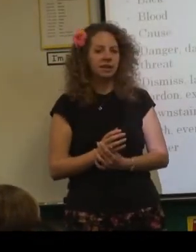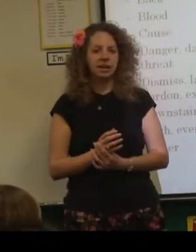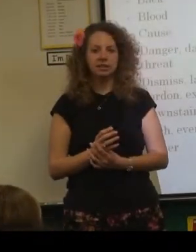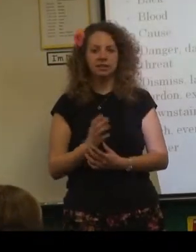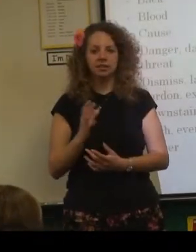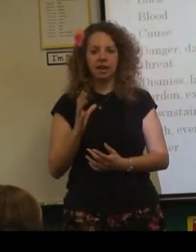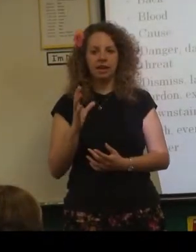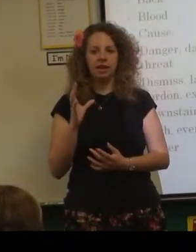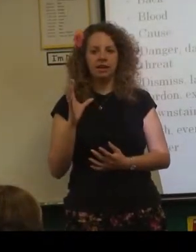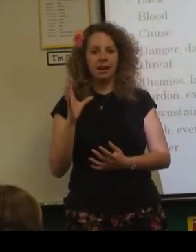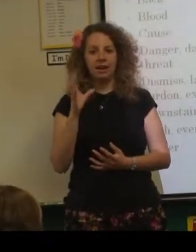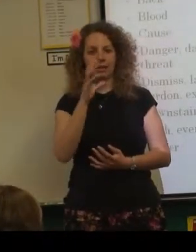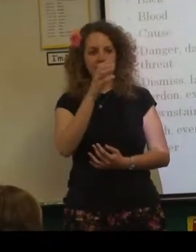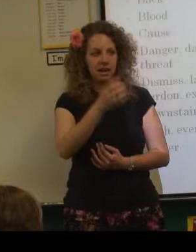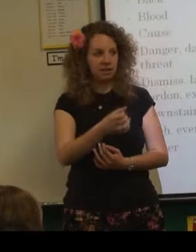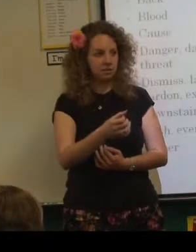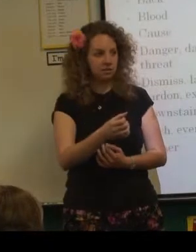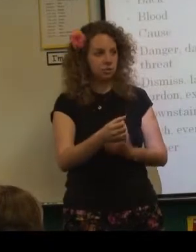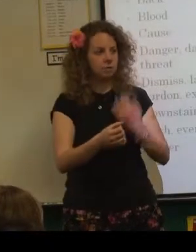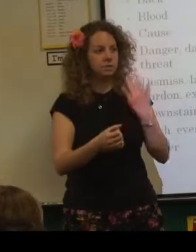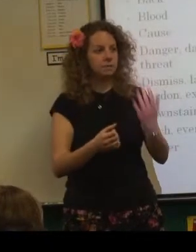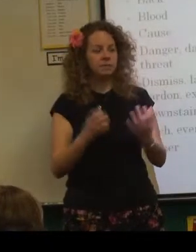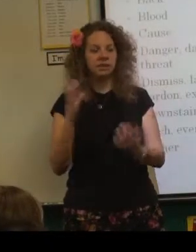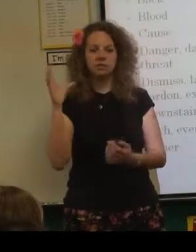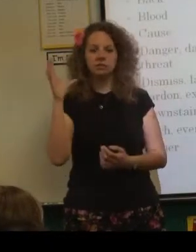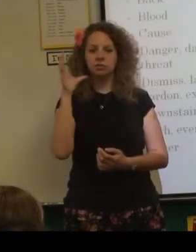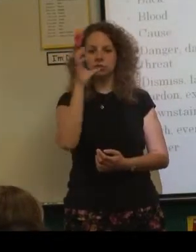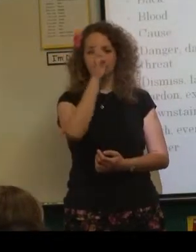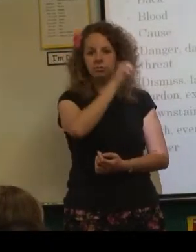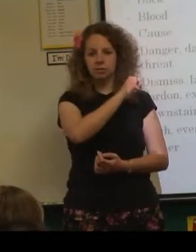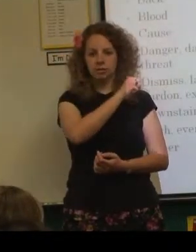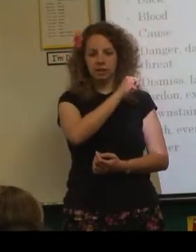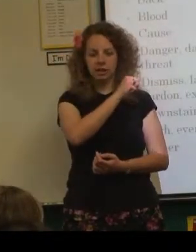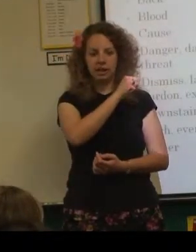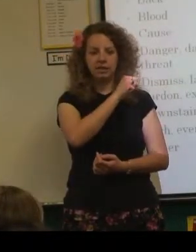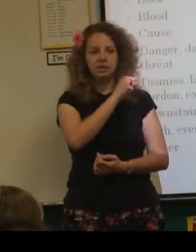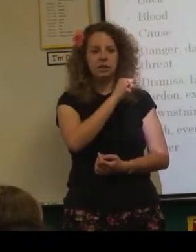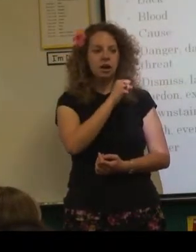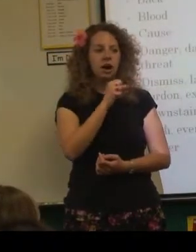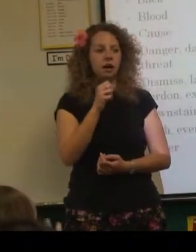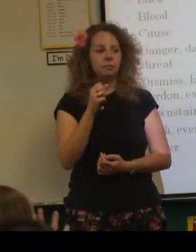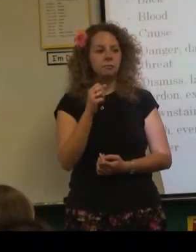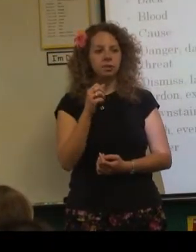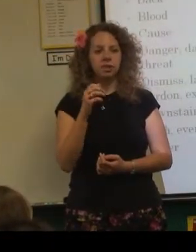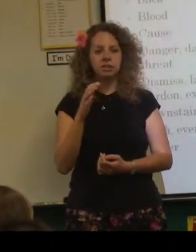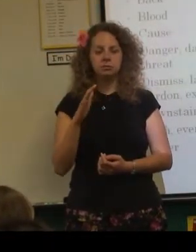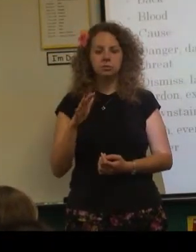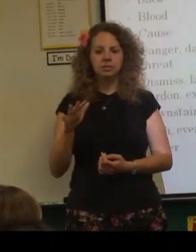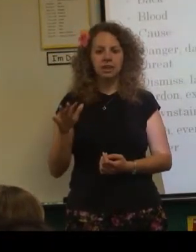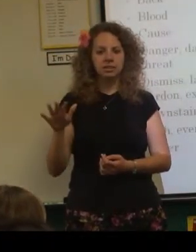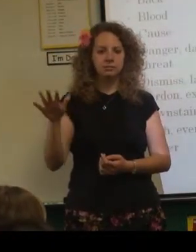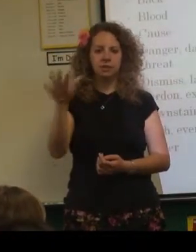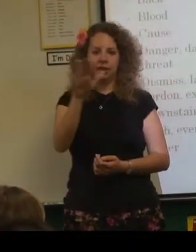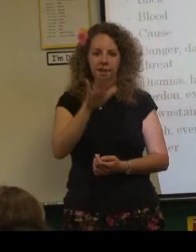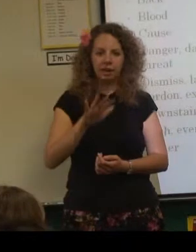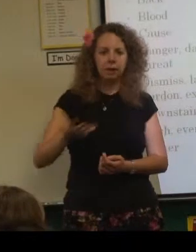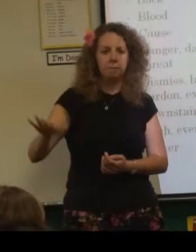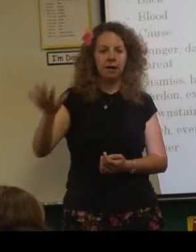as in like I guess towards something, so like a guess. But a lot of times you'll see estimate like